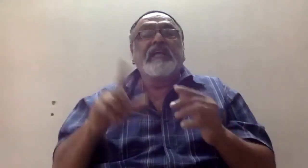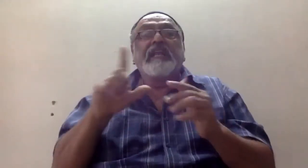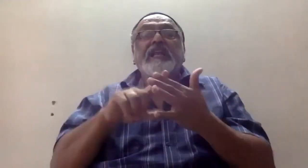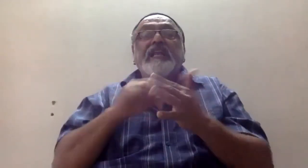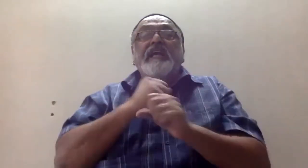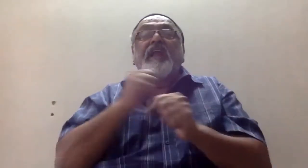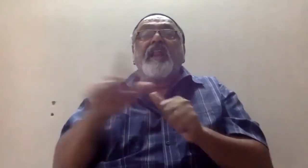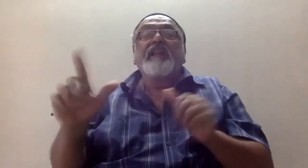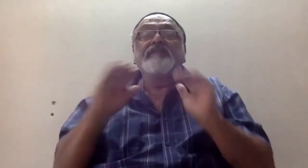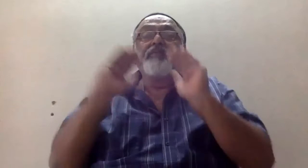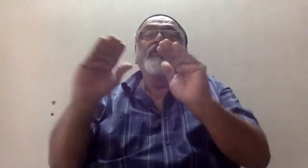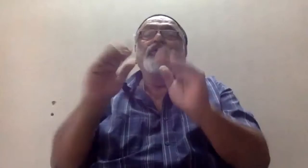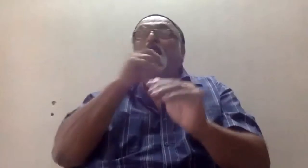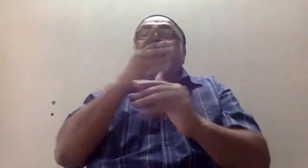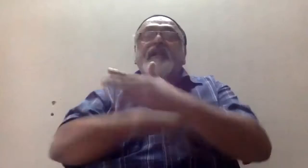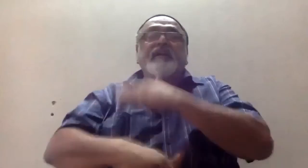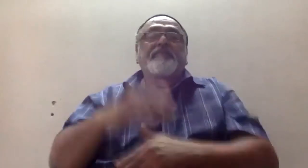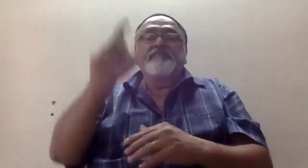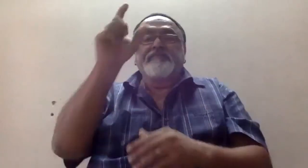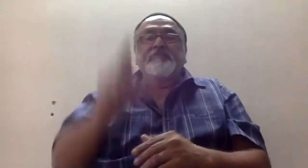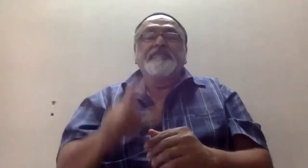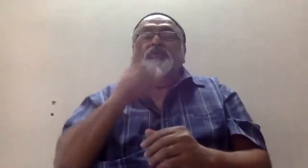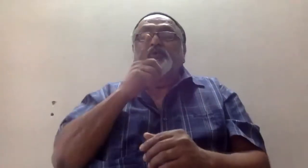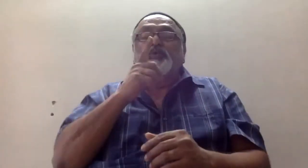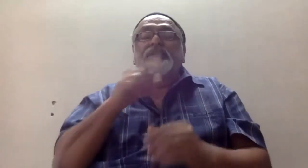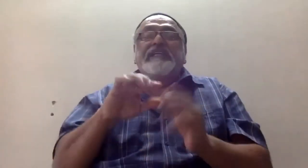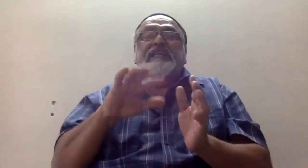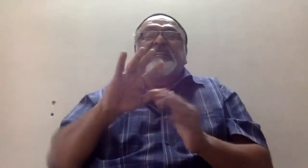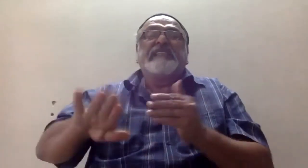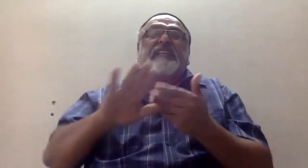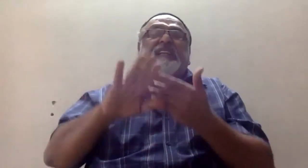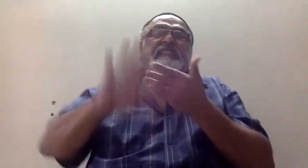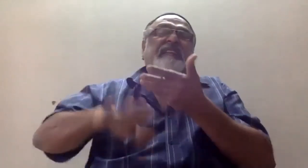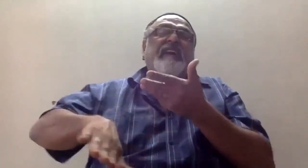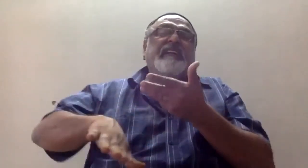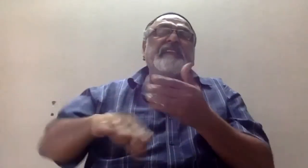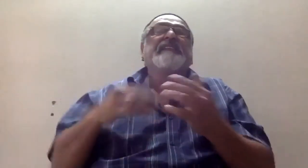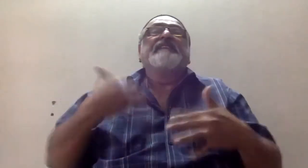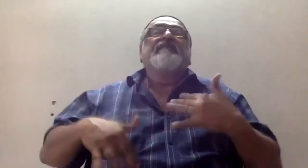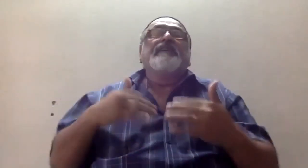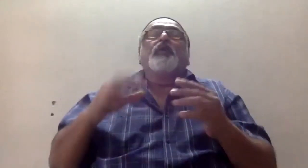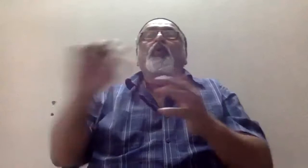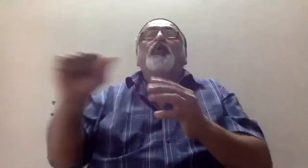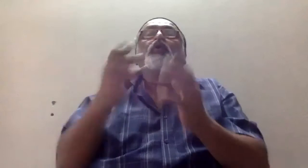with disabilities as one of the disadvantaged groups. So you can actually avail a lawyer